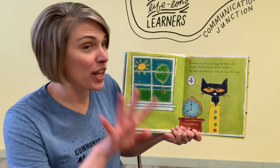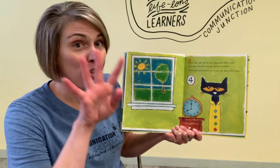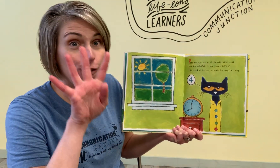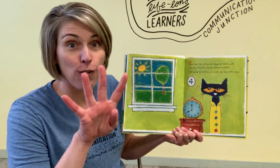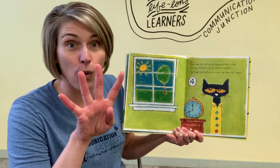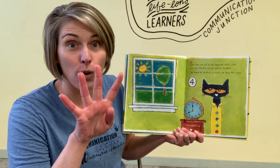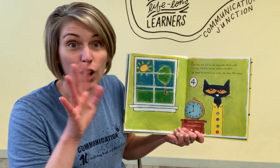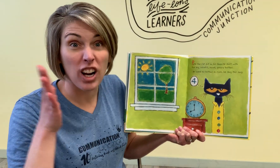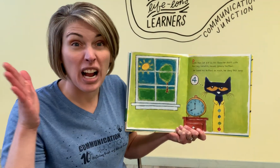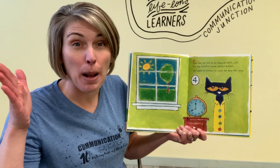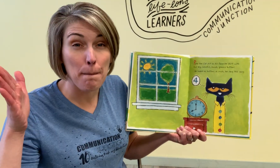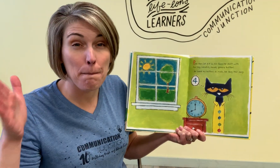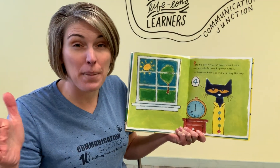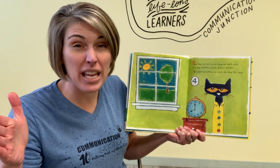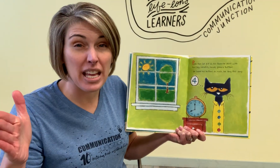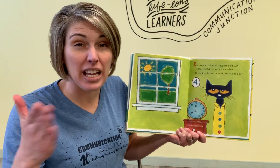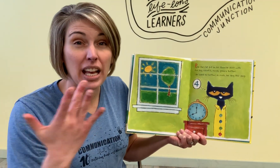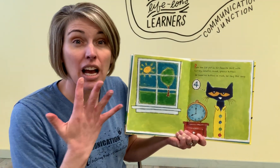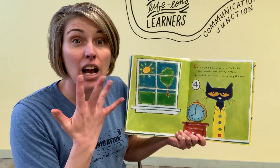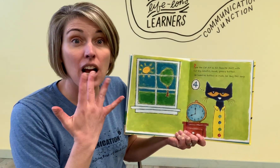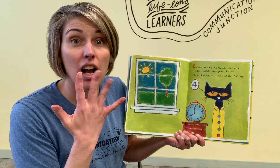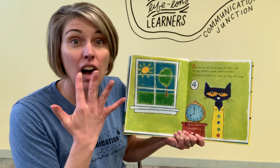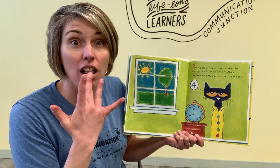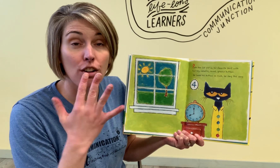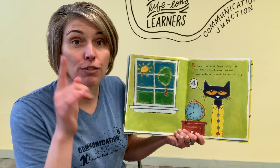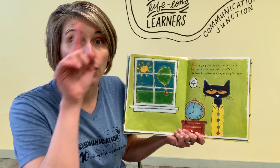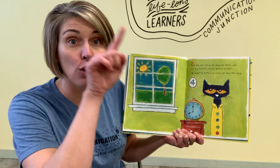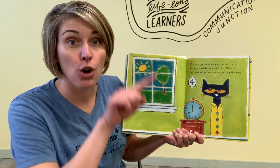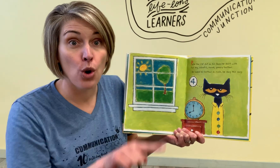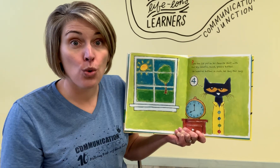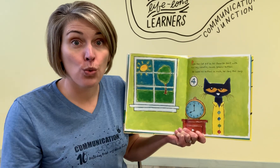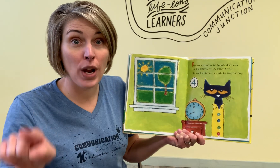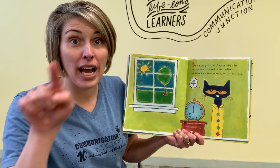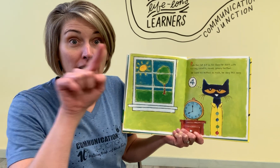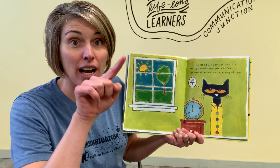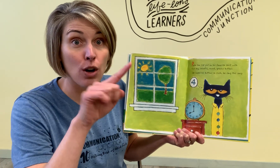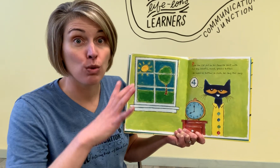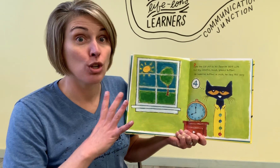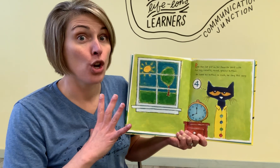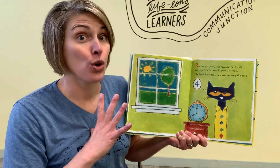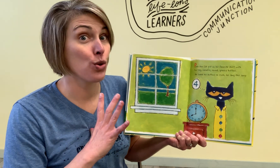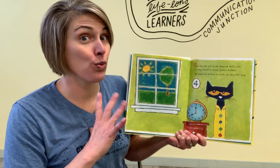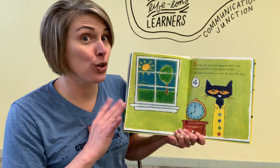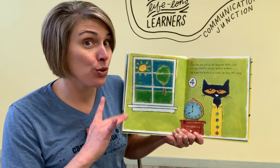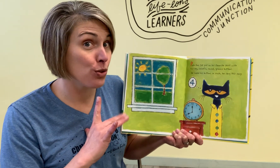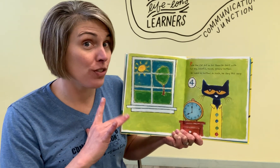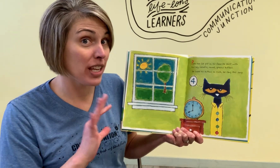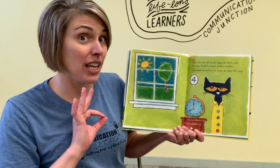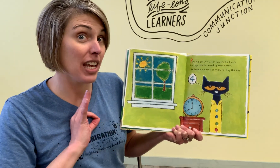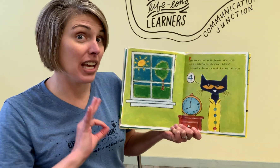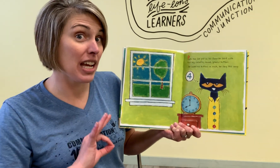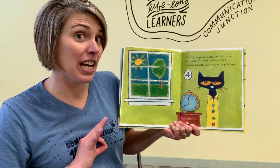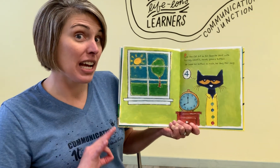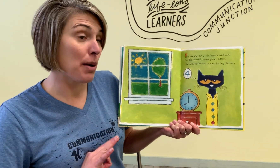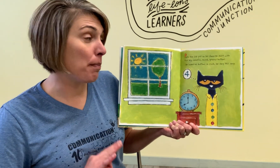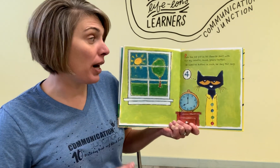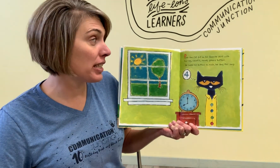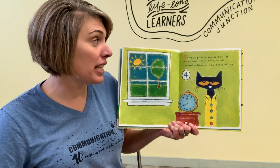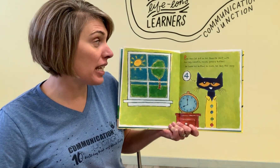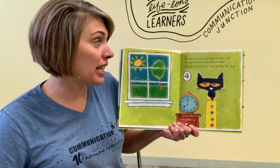with 4 big, colorful, round, groovy